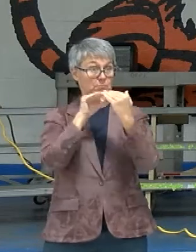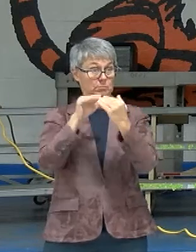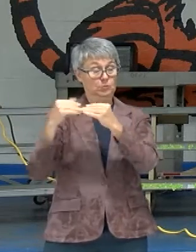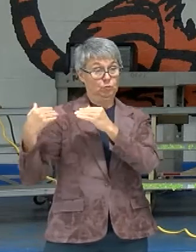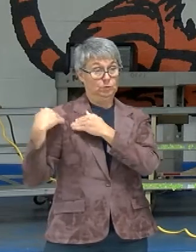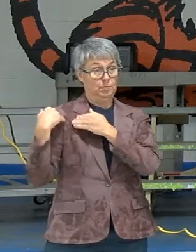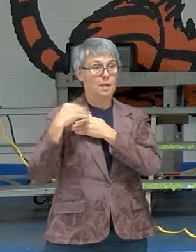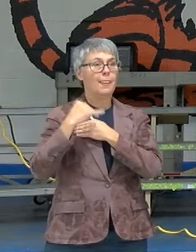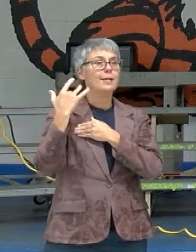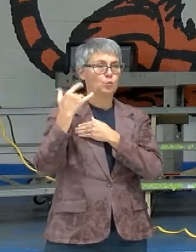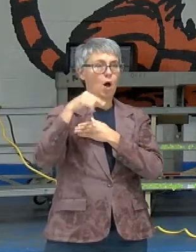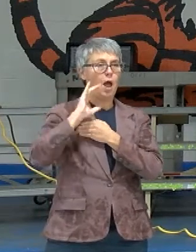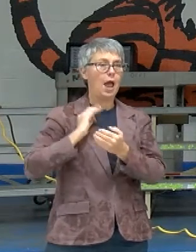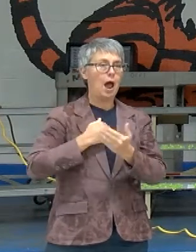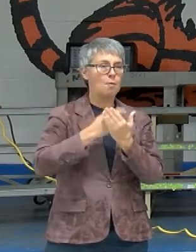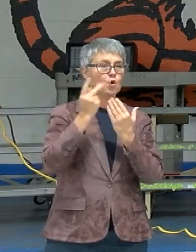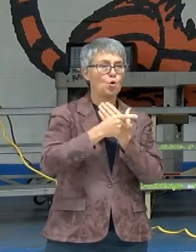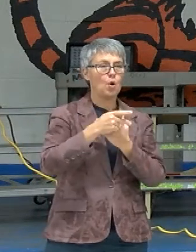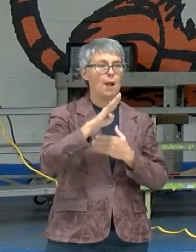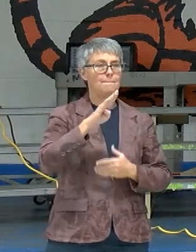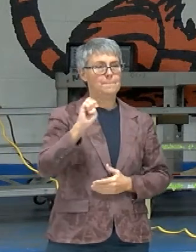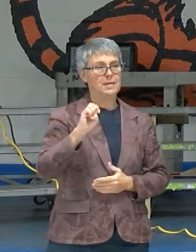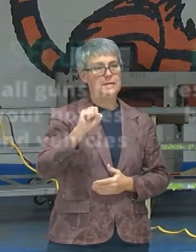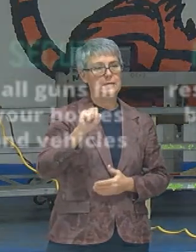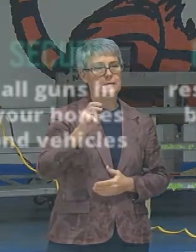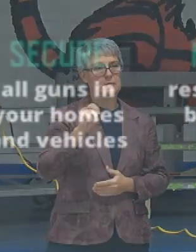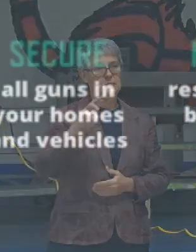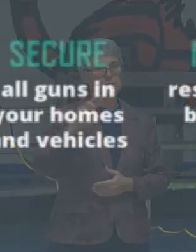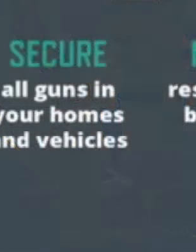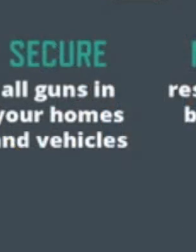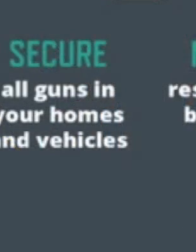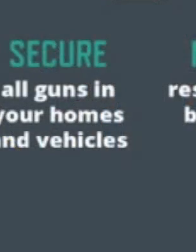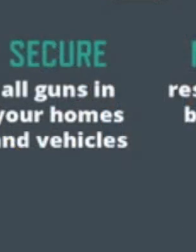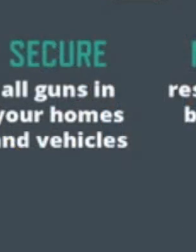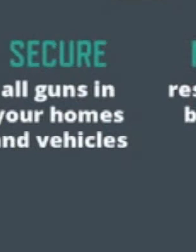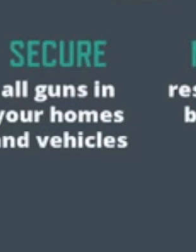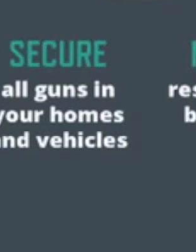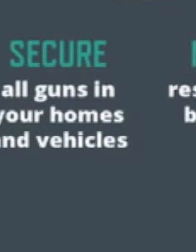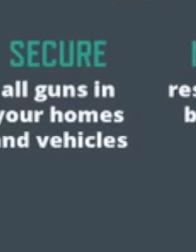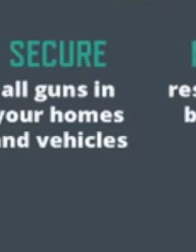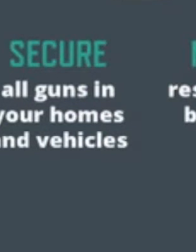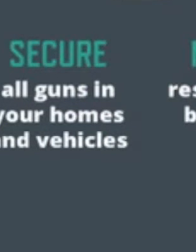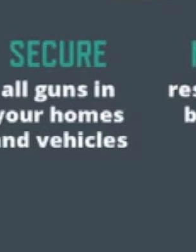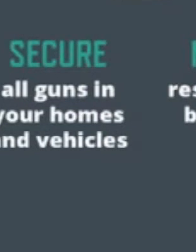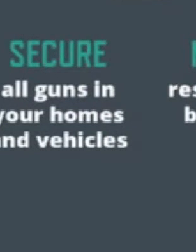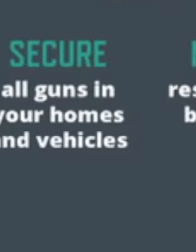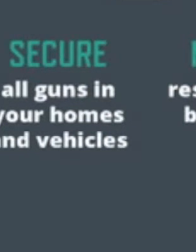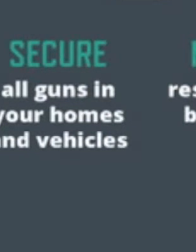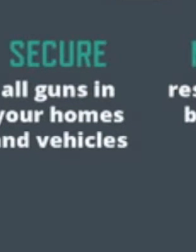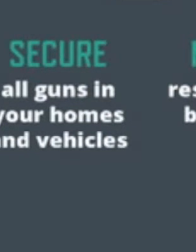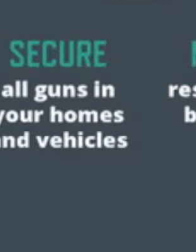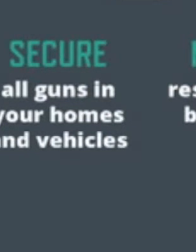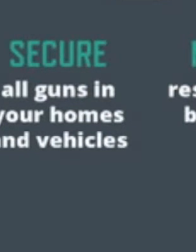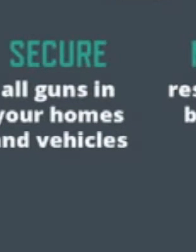Smart program becomes helpful. What can we do? We can learn to be smart.